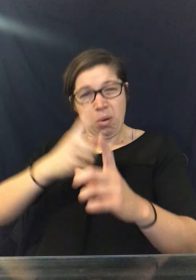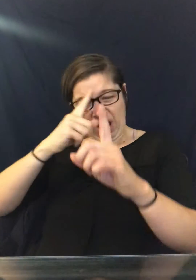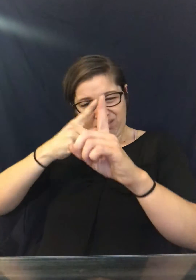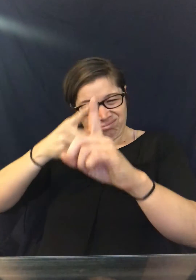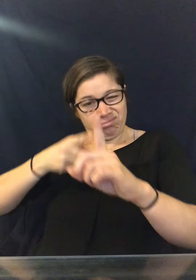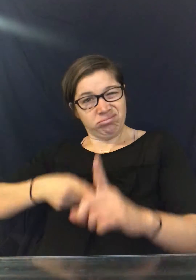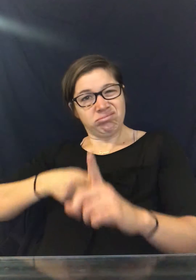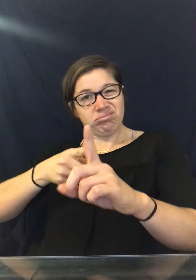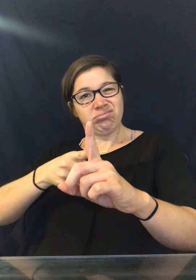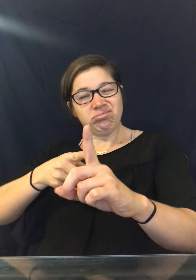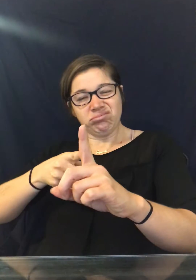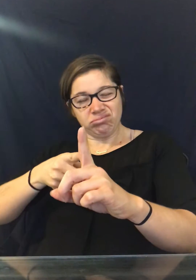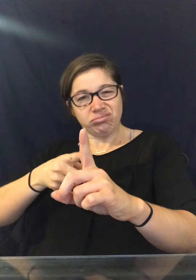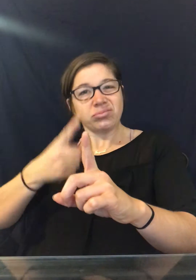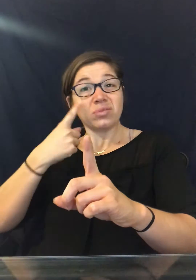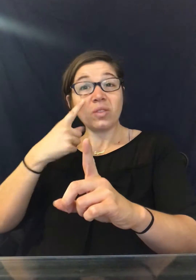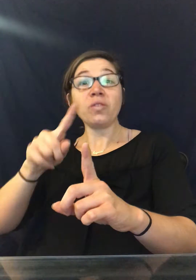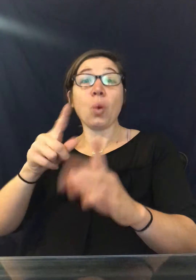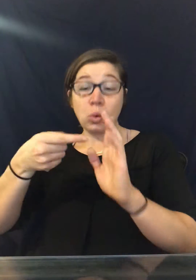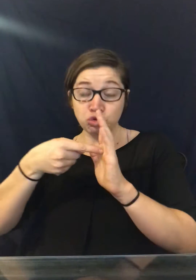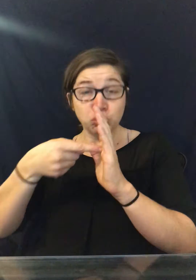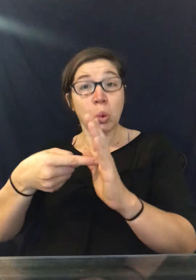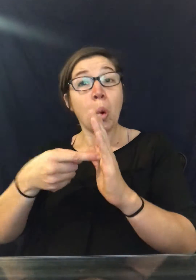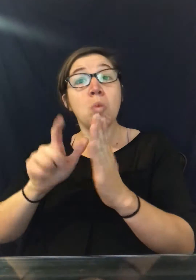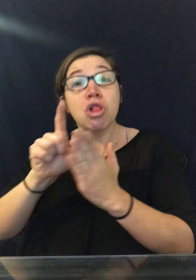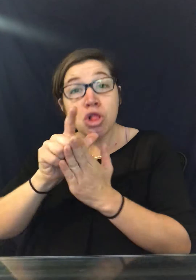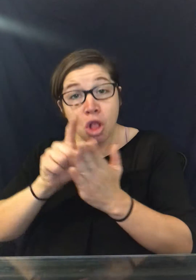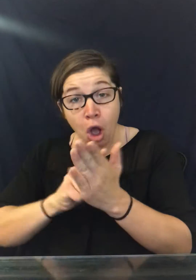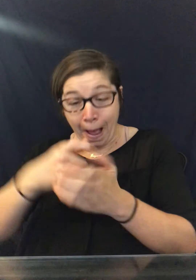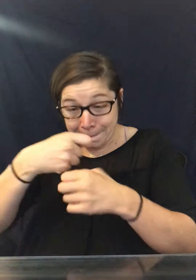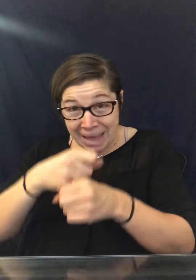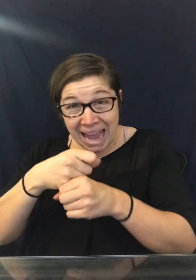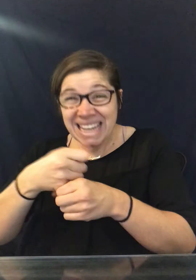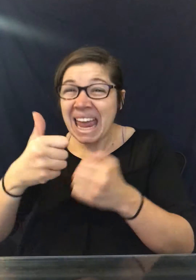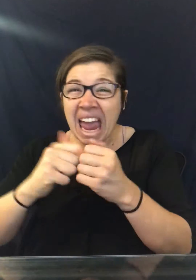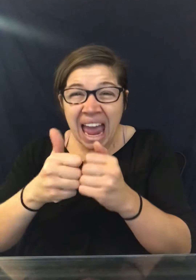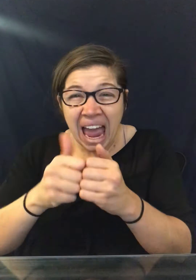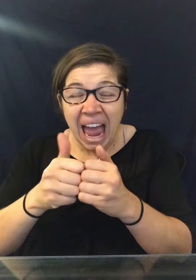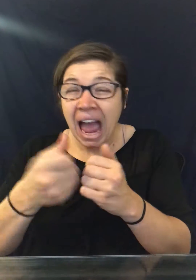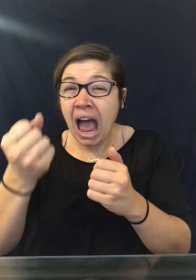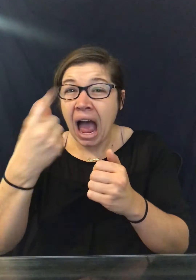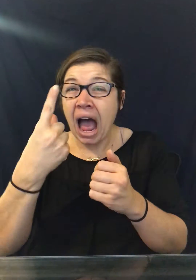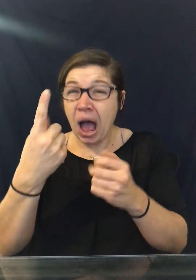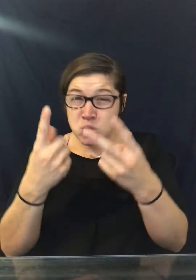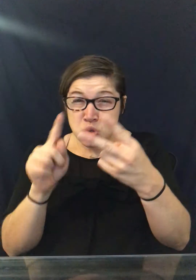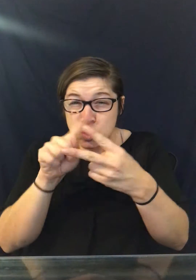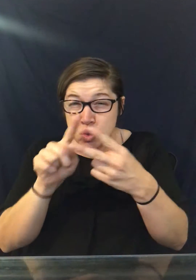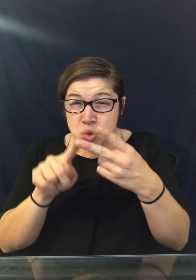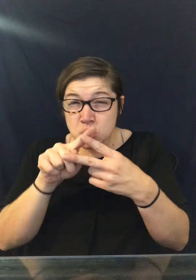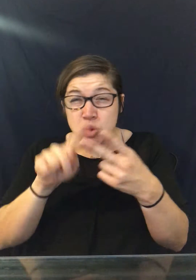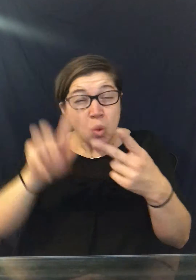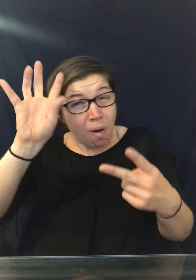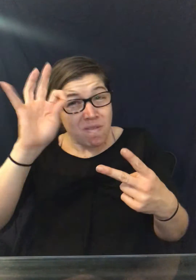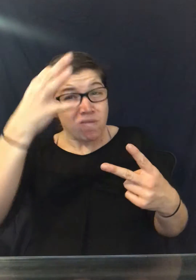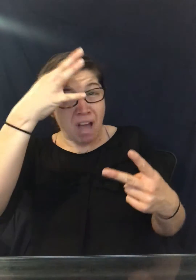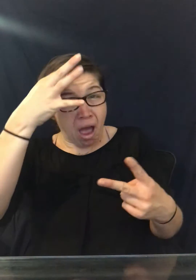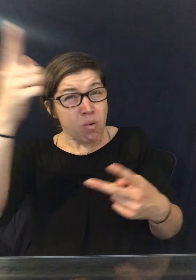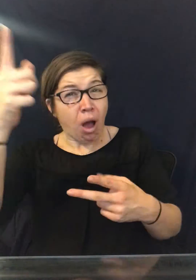the national or federal level and the state level. So we're looking at how a law is